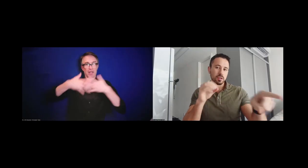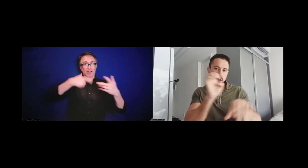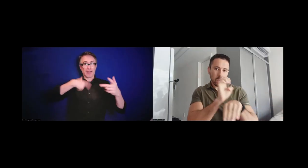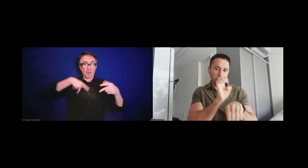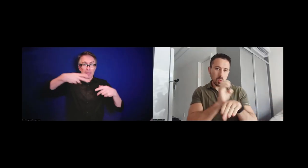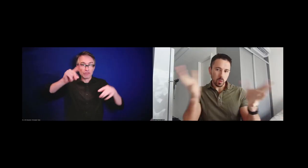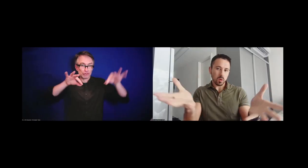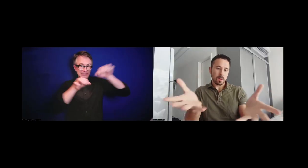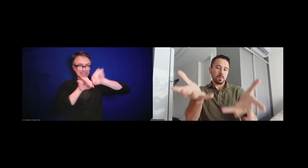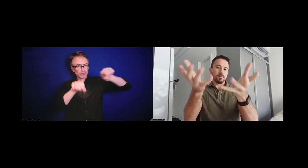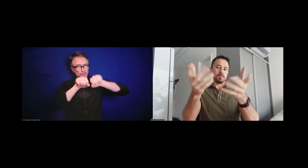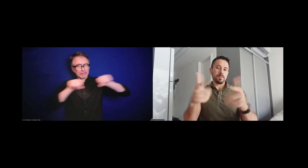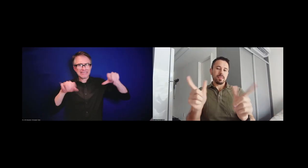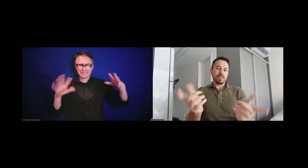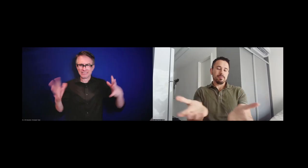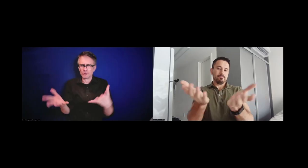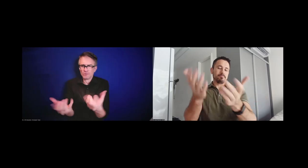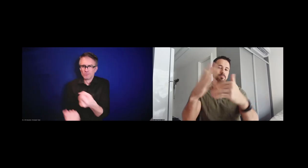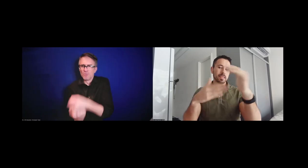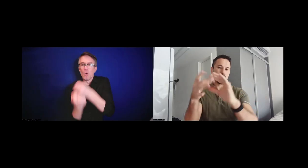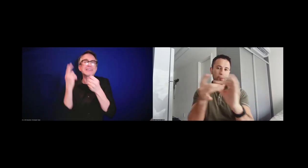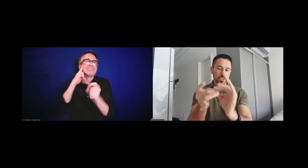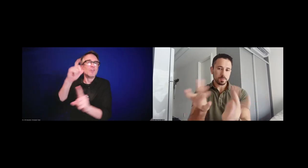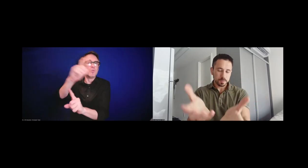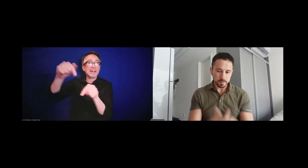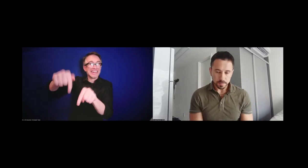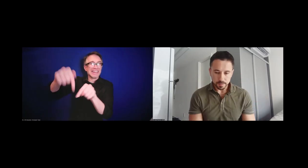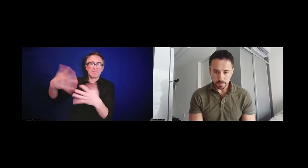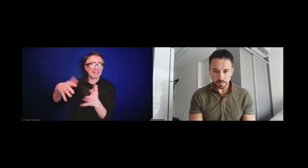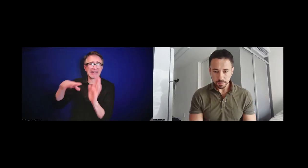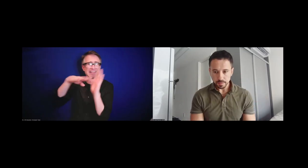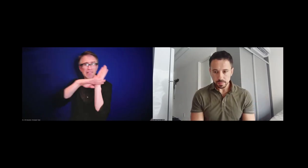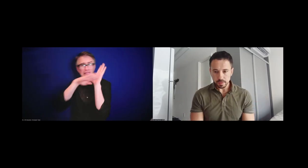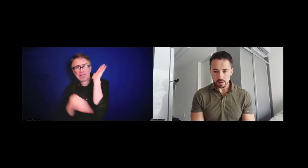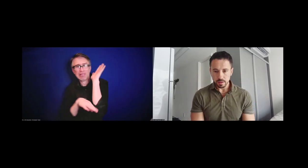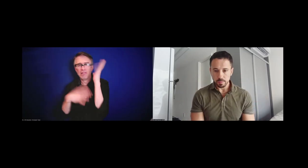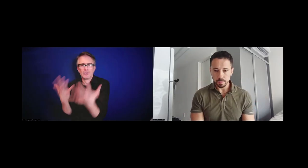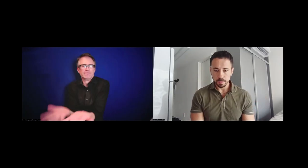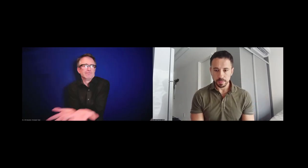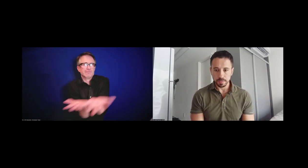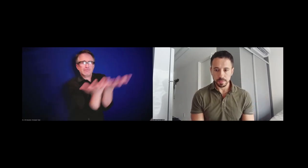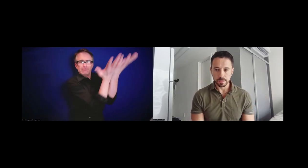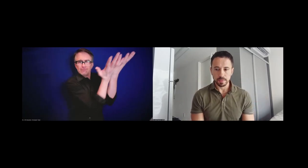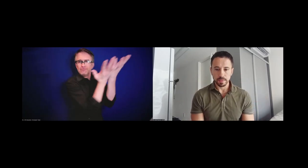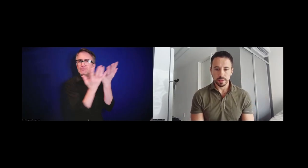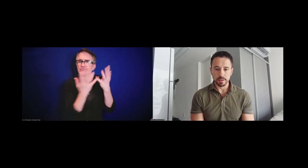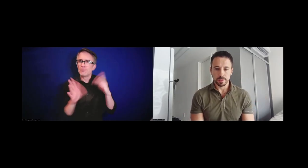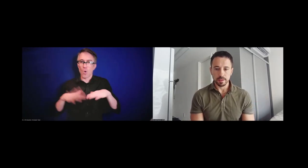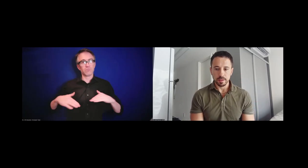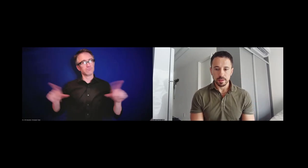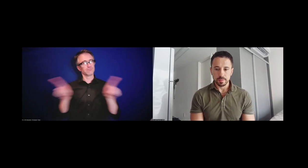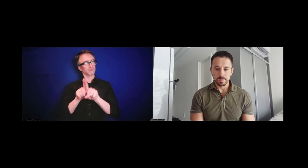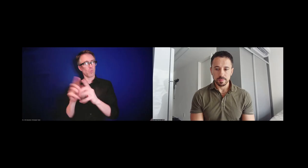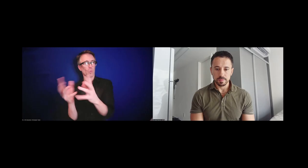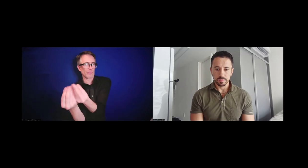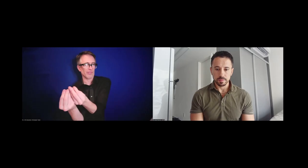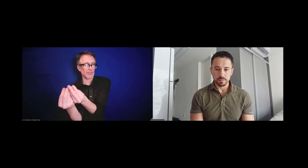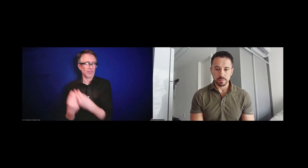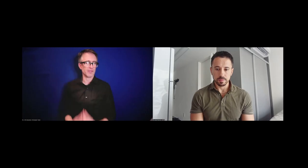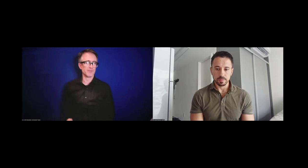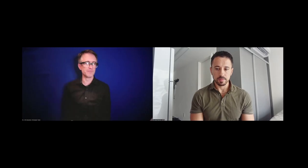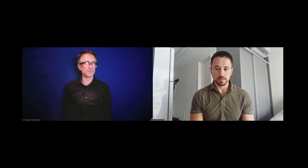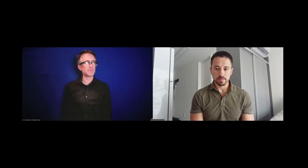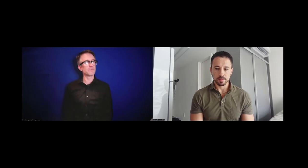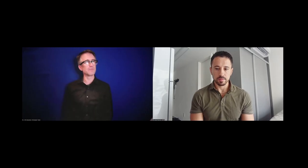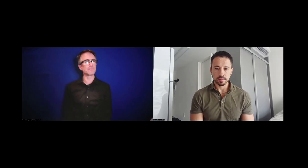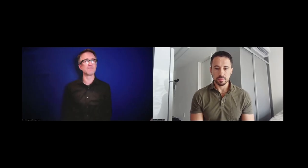or all of those reasons, but using that privilege to connect government to deaf leaders and let them build relationships from